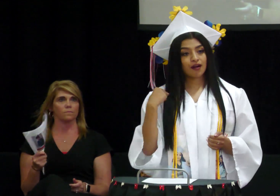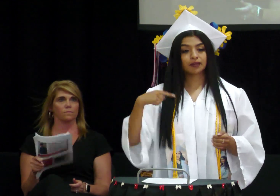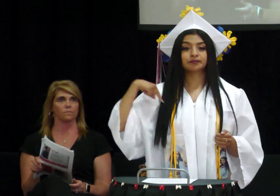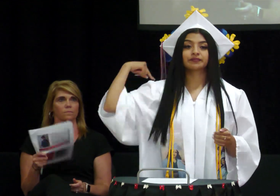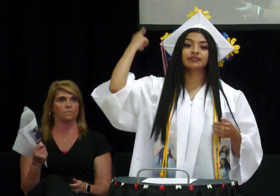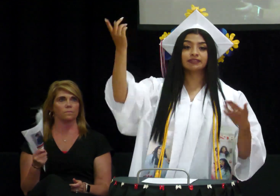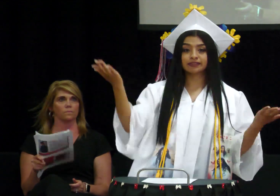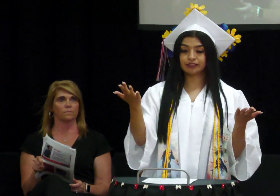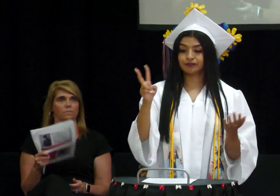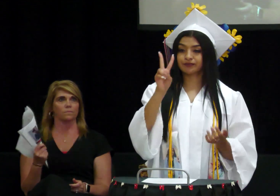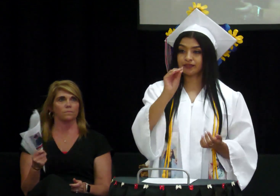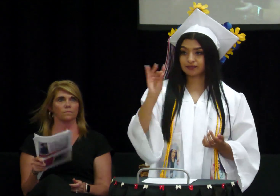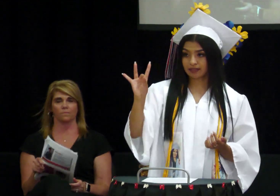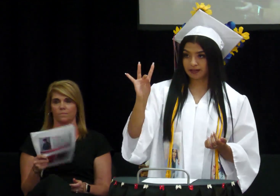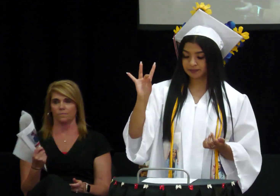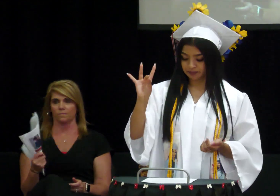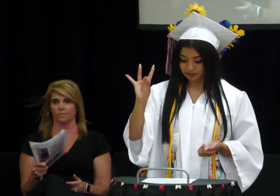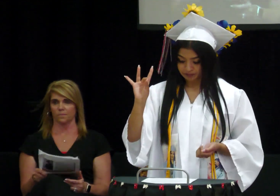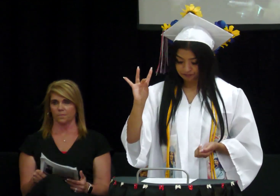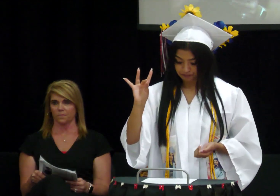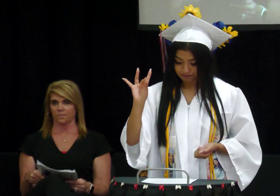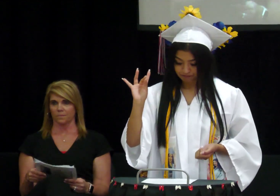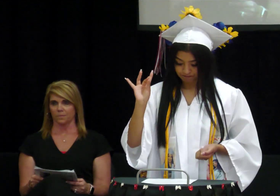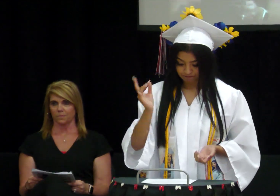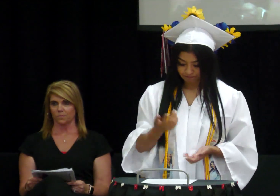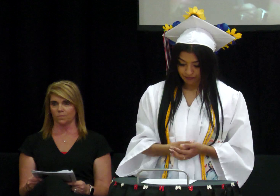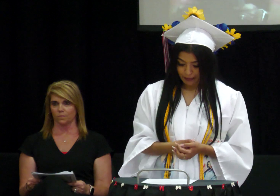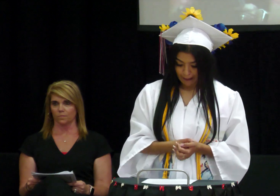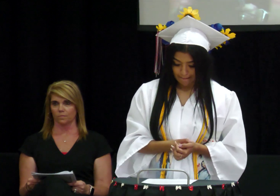My name is Mariah. I've been here since 2008.